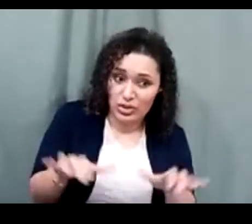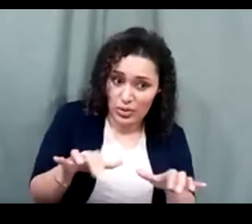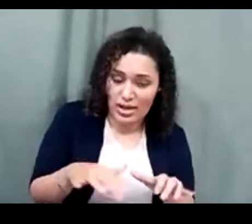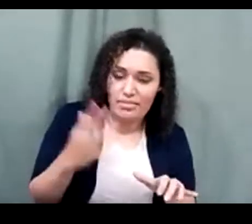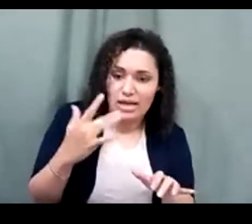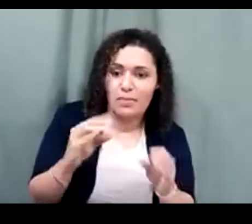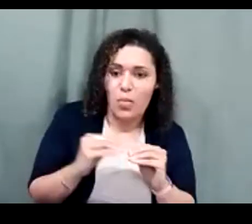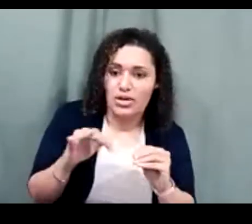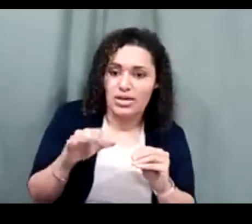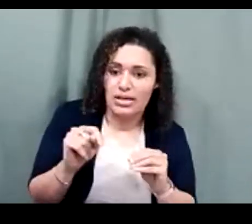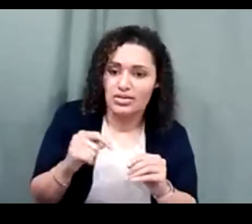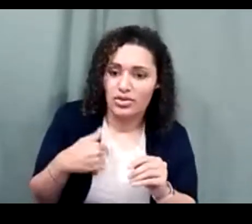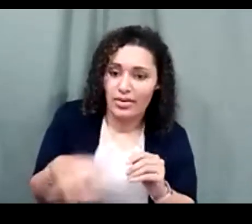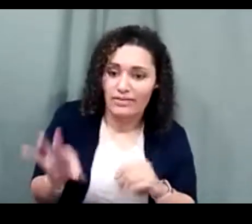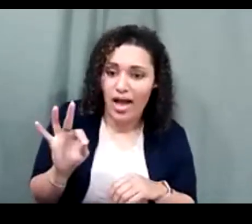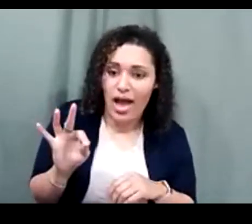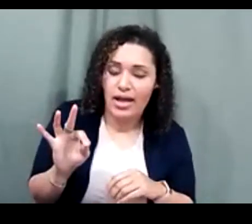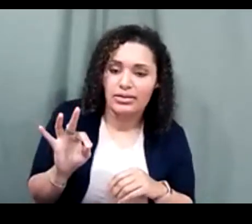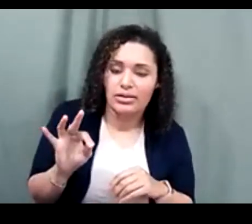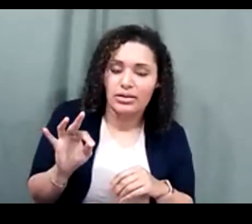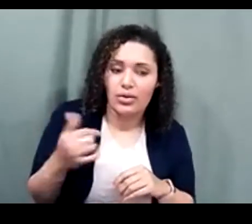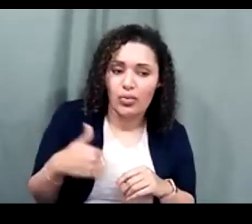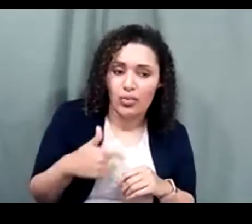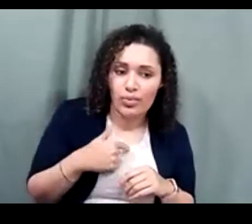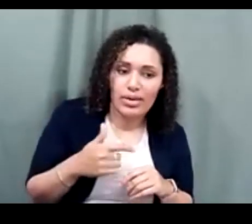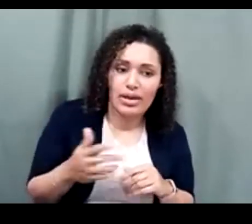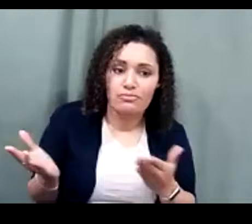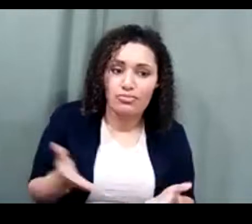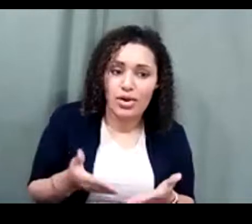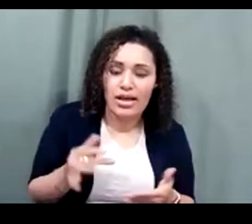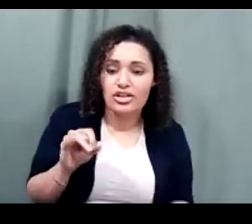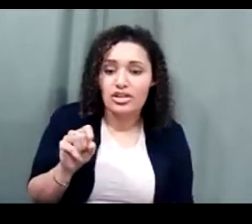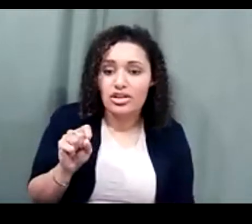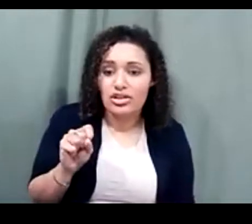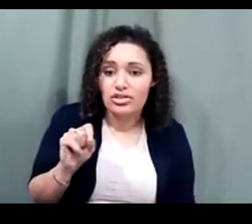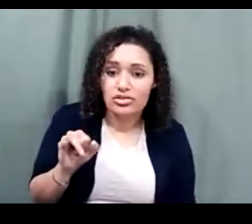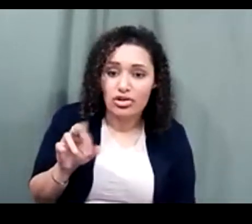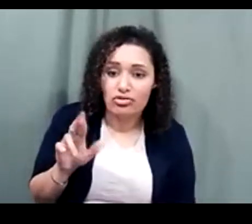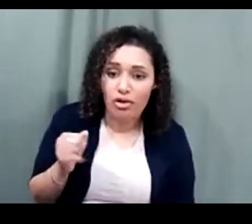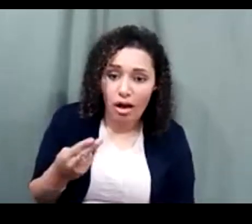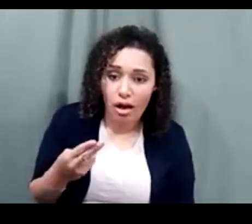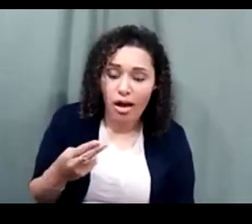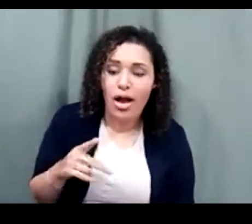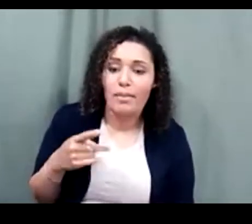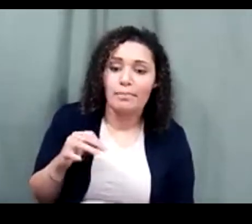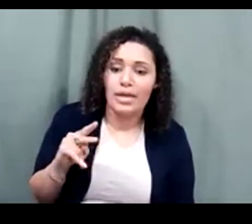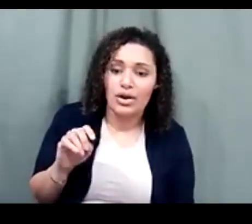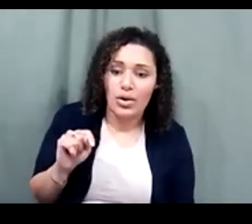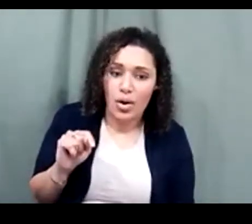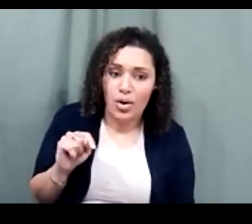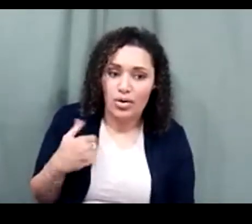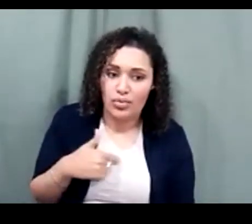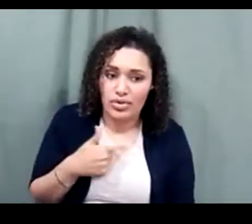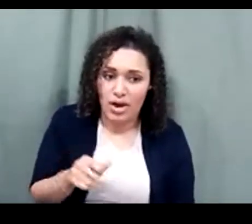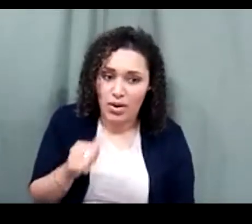usually find that when we bring in, say Syrah or Pinot, Pinot, we usually just try to warm up right